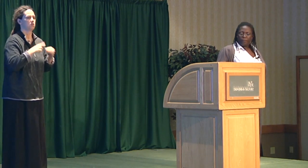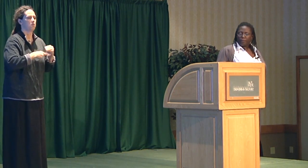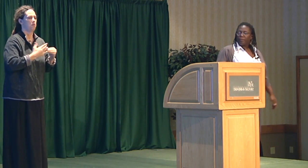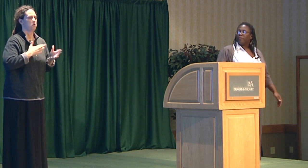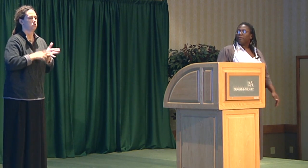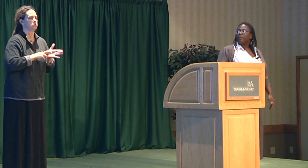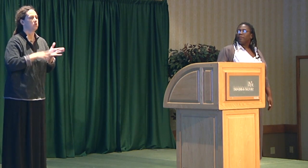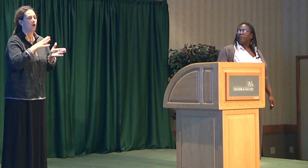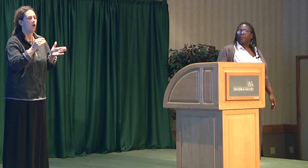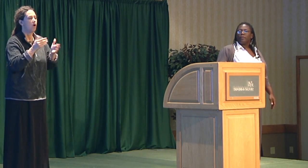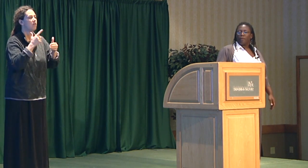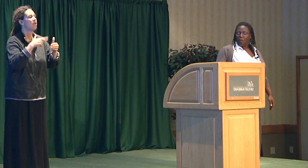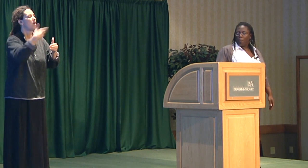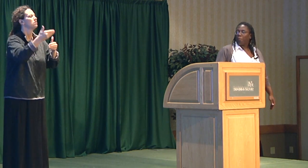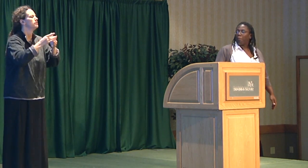future.